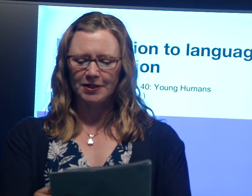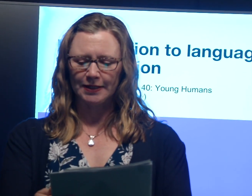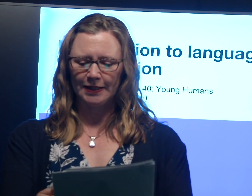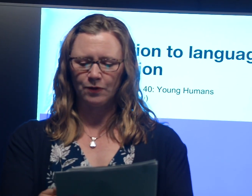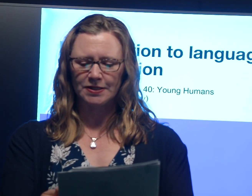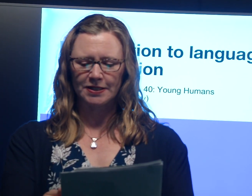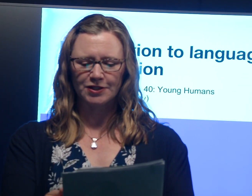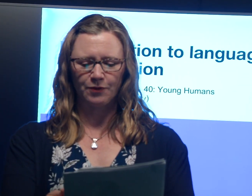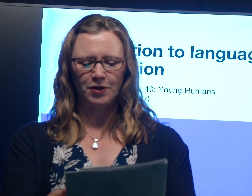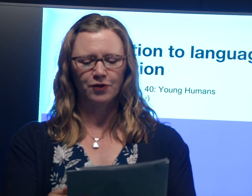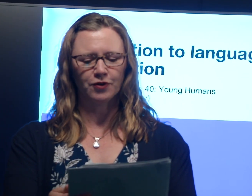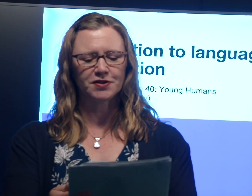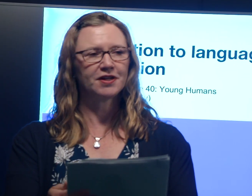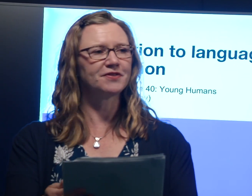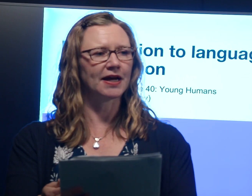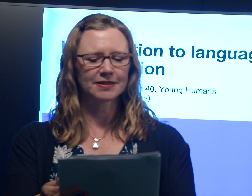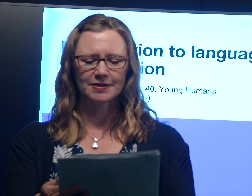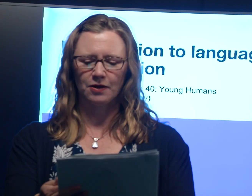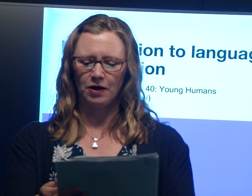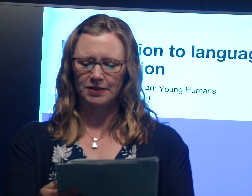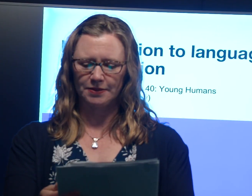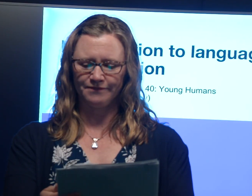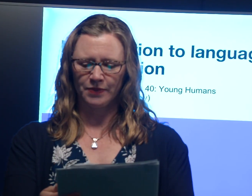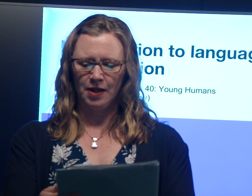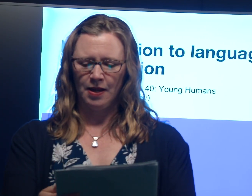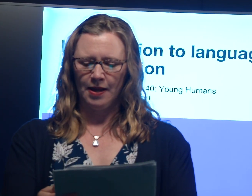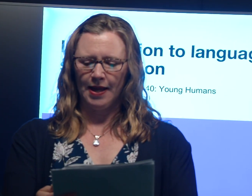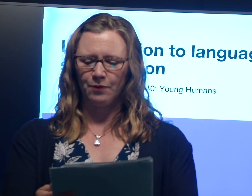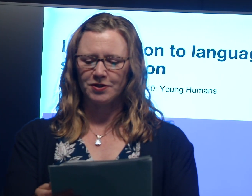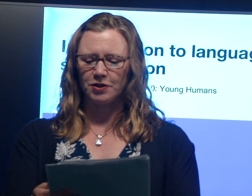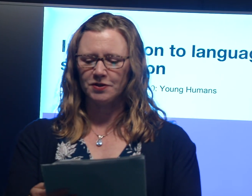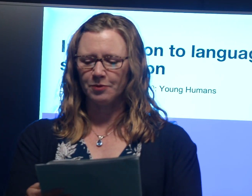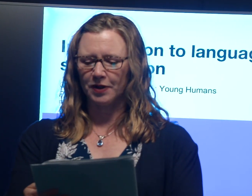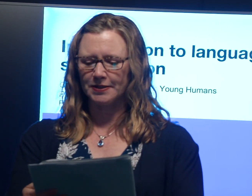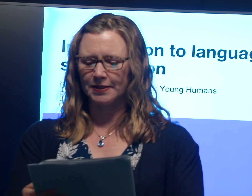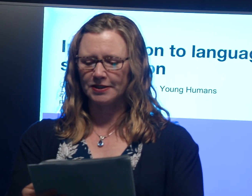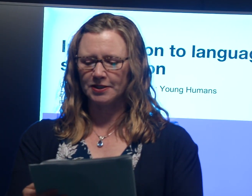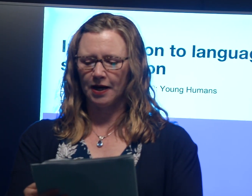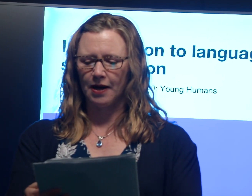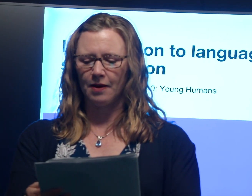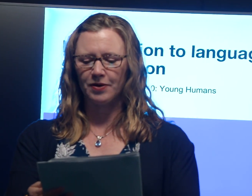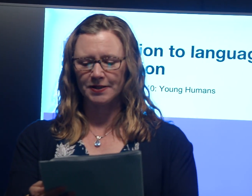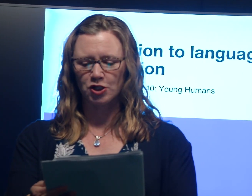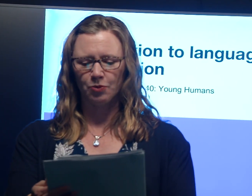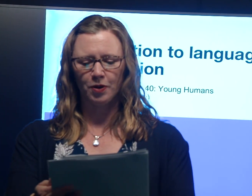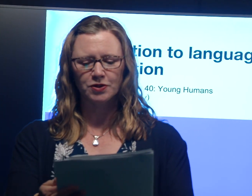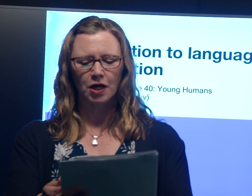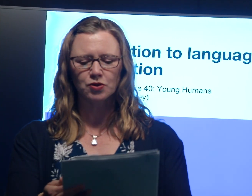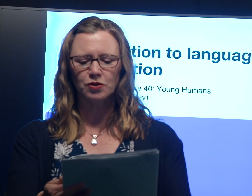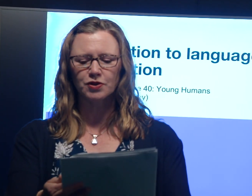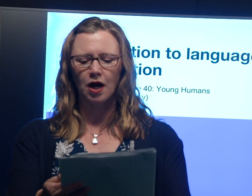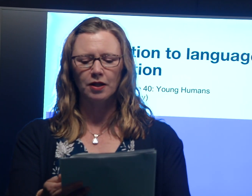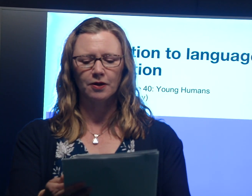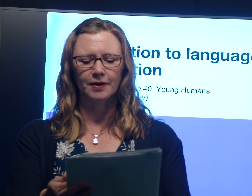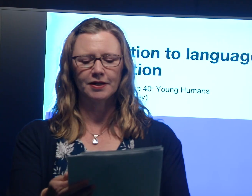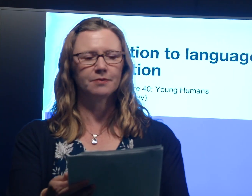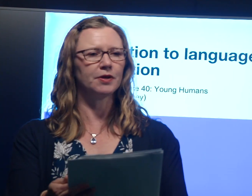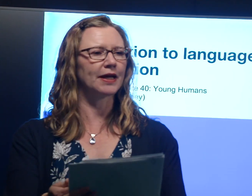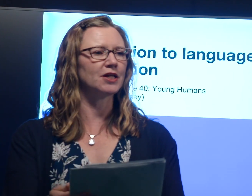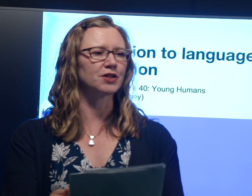in linguistics from the University of Texas at Austin and was a UC presidential postdoctoral scholar in